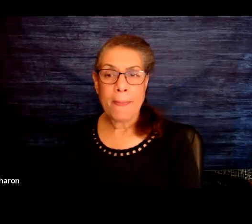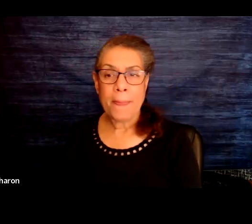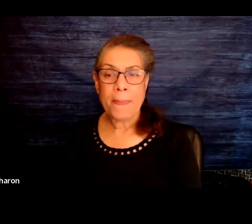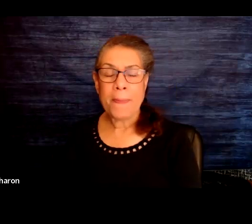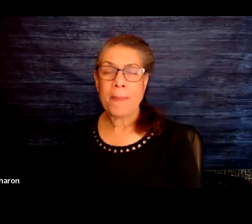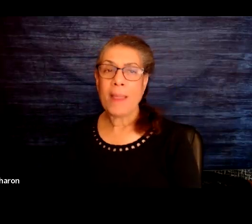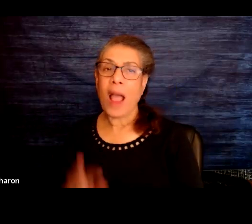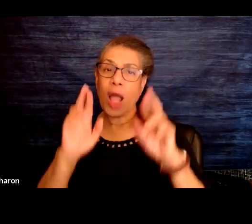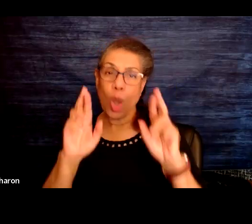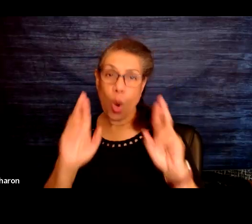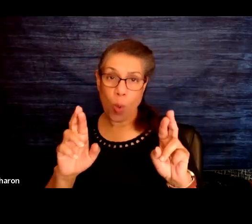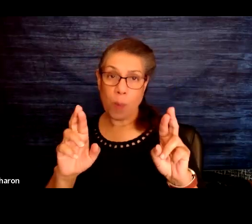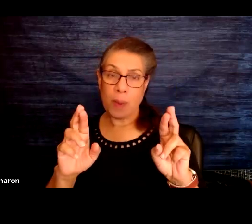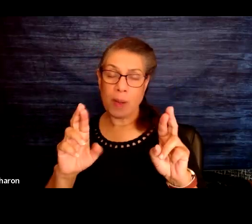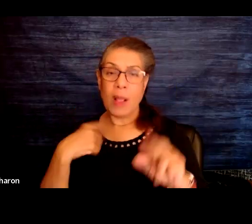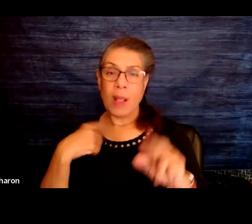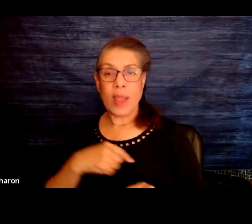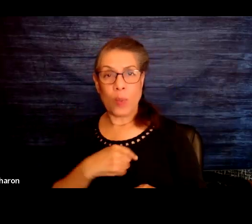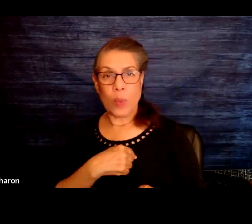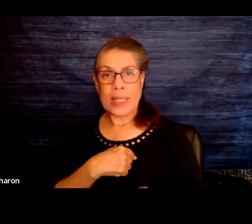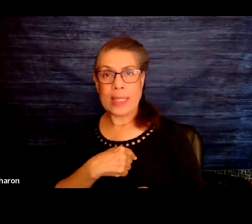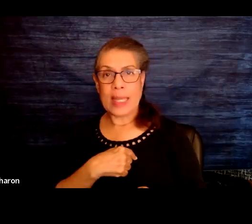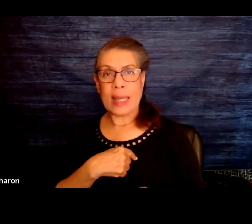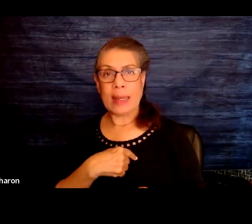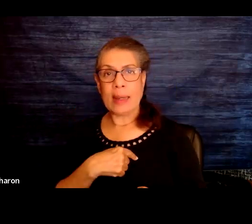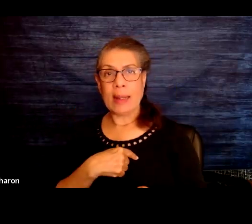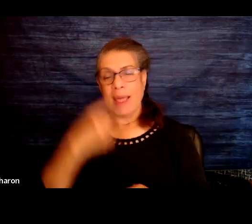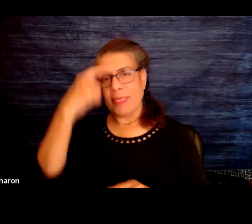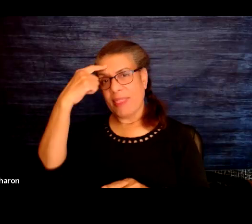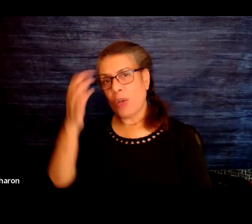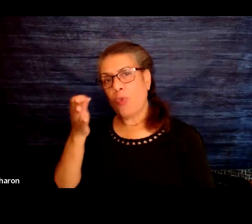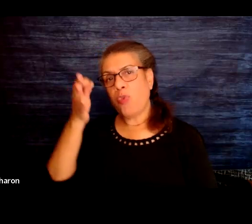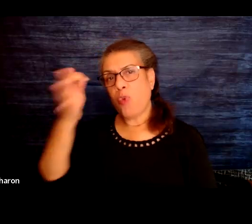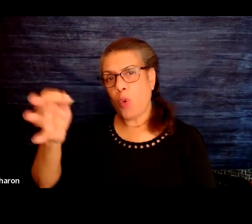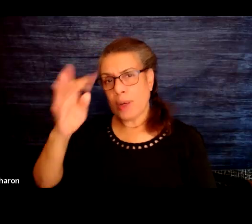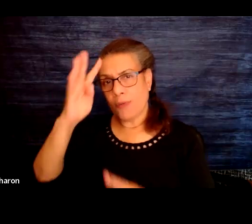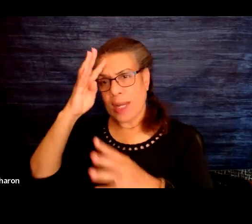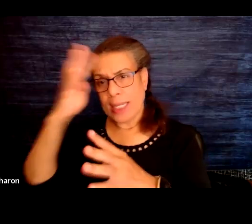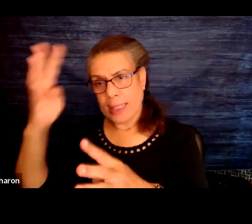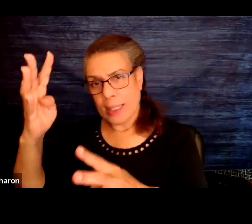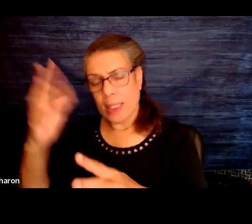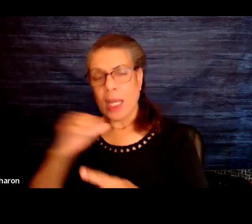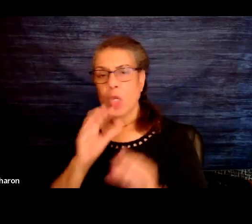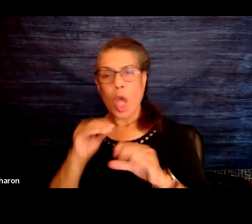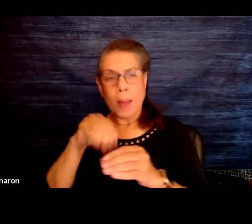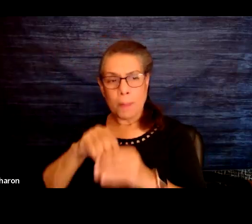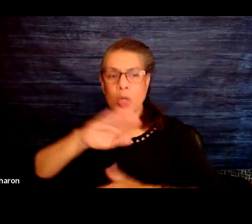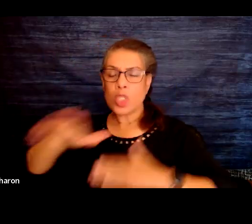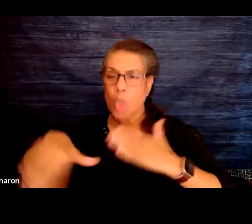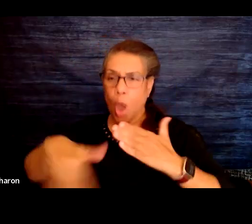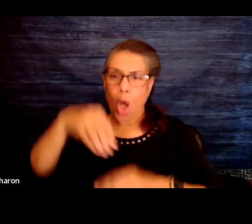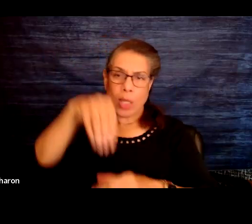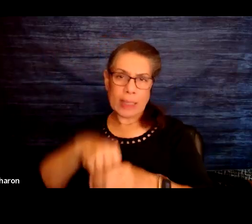I hope that we can forward innovation and creativity and not put us all in a box.